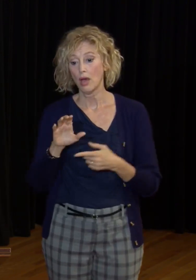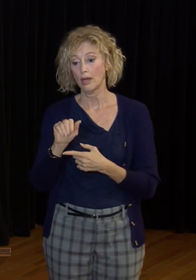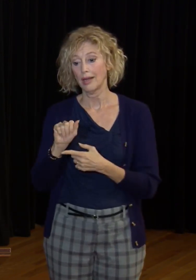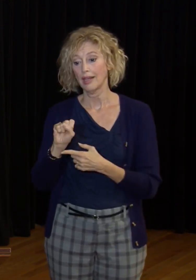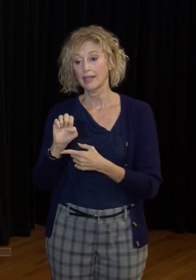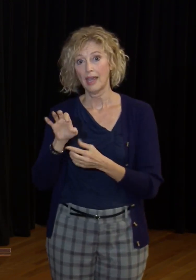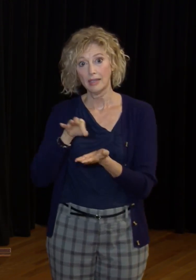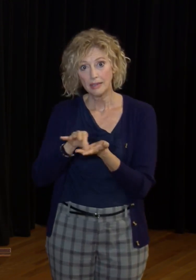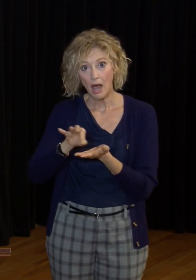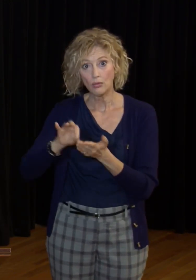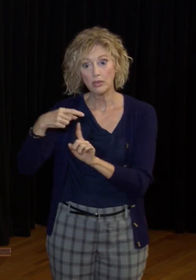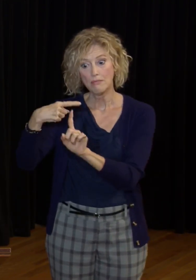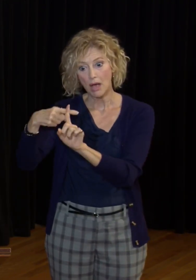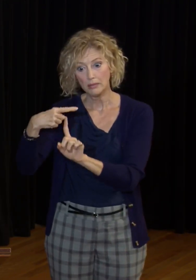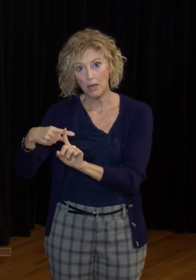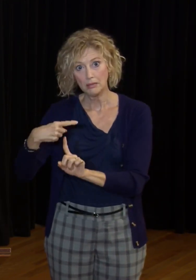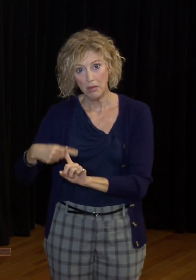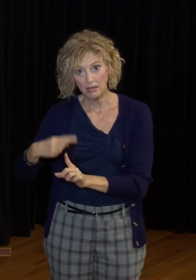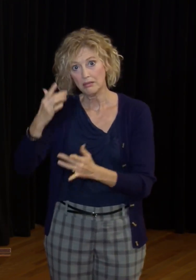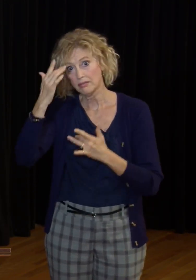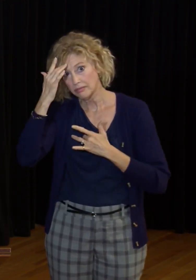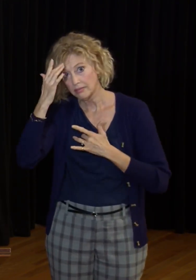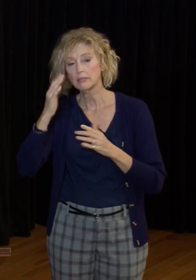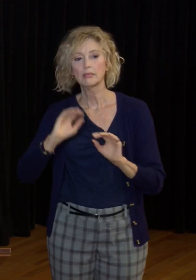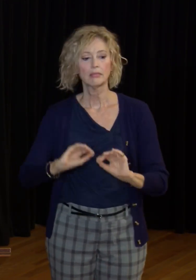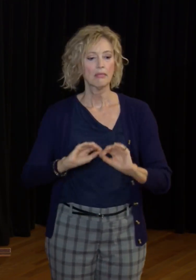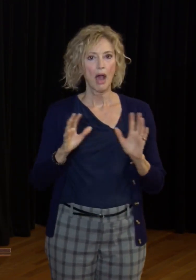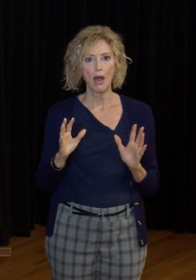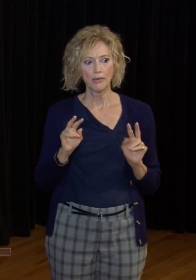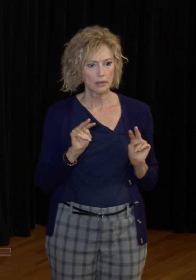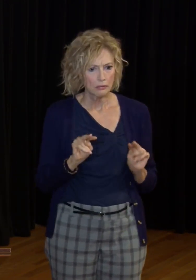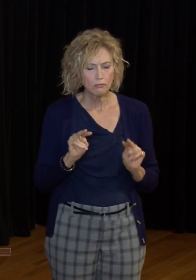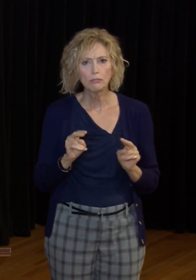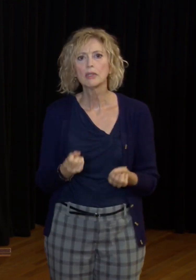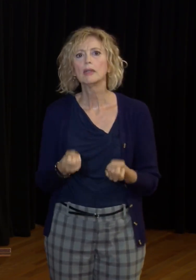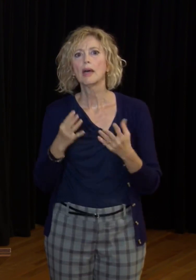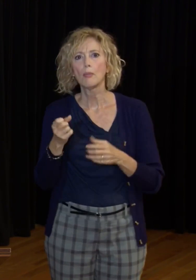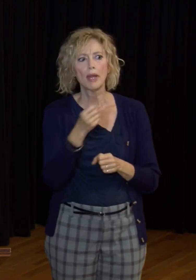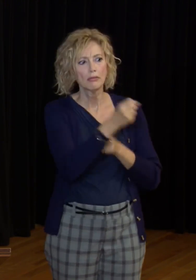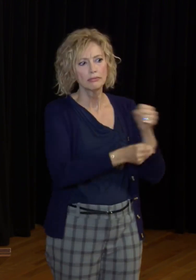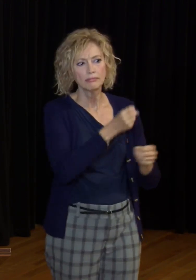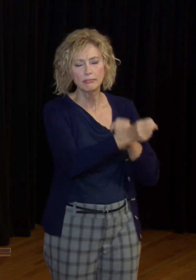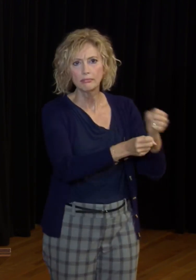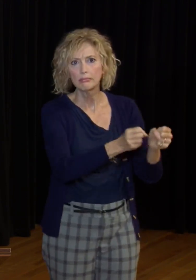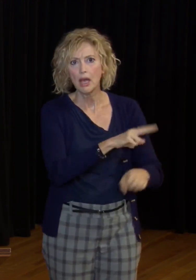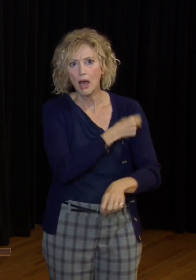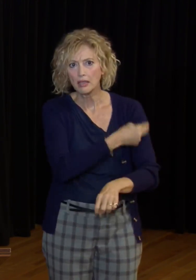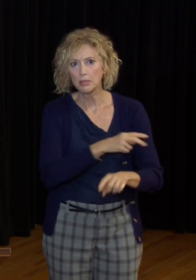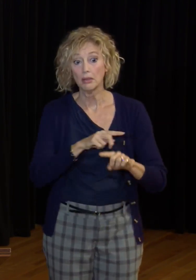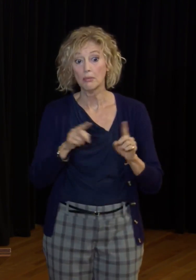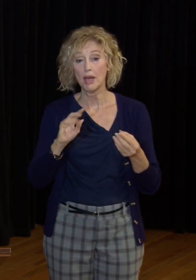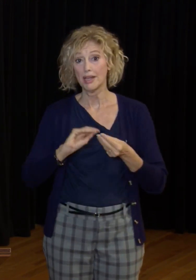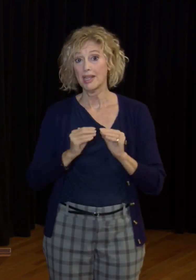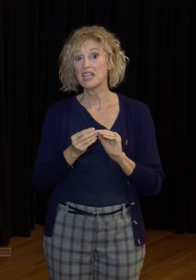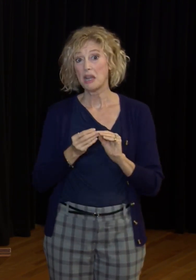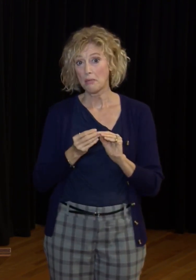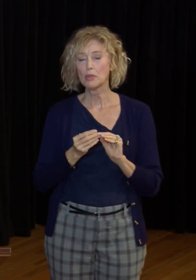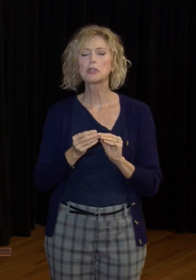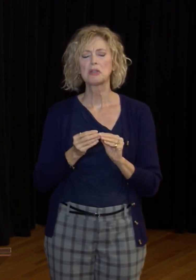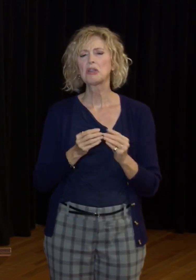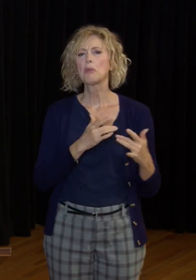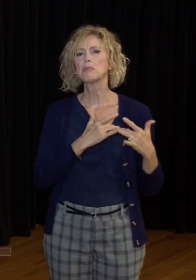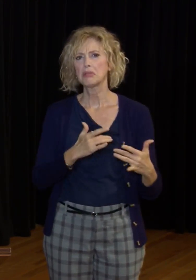counts, positivity rates. You know, and obviously they would have been looking at hospitals as well, hospitalizations, but those numbers remained fairly low.